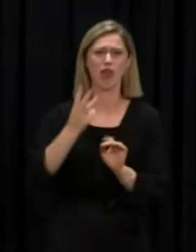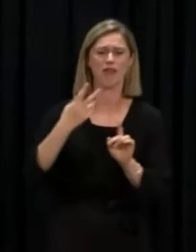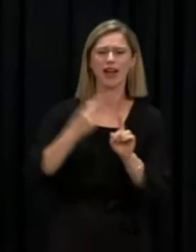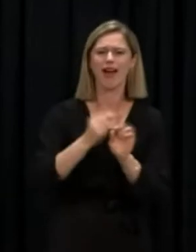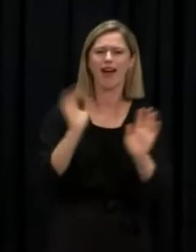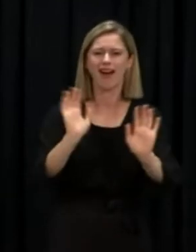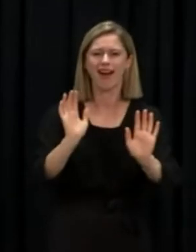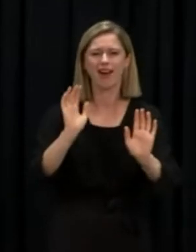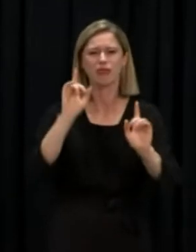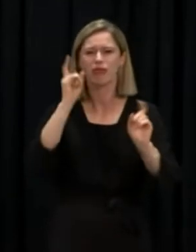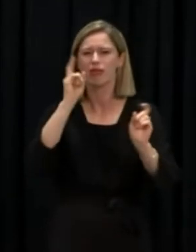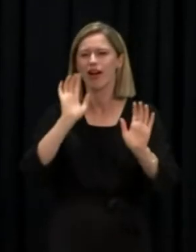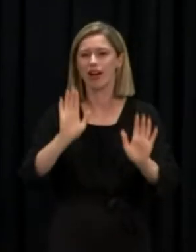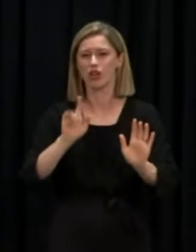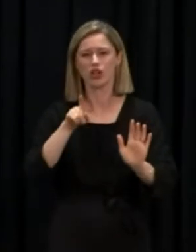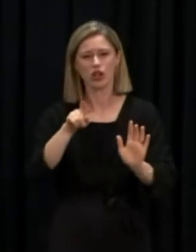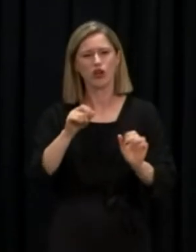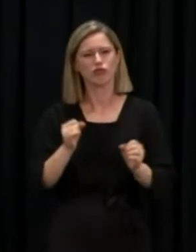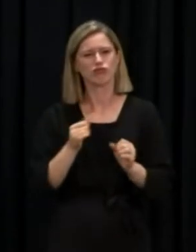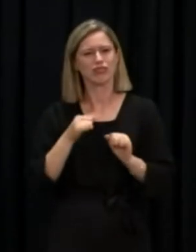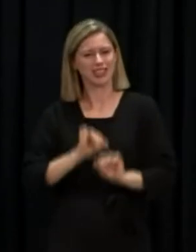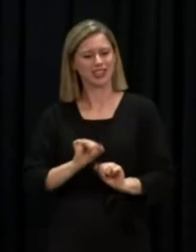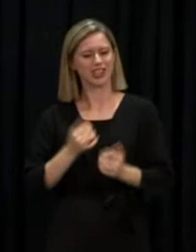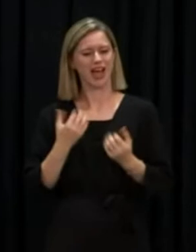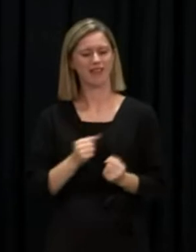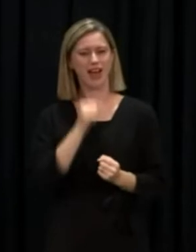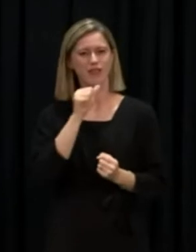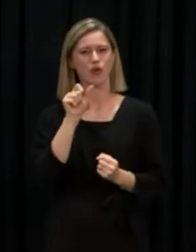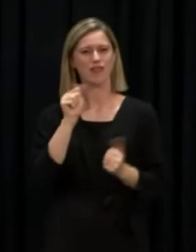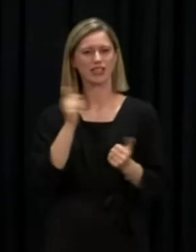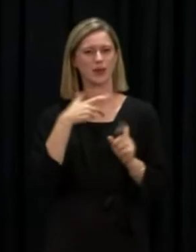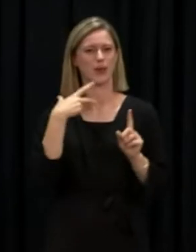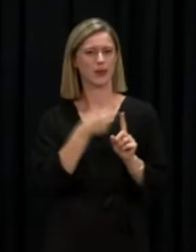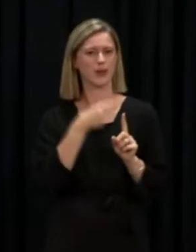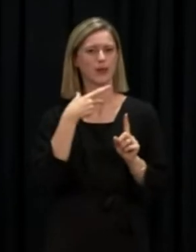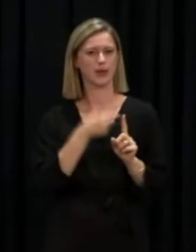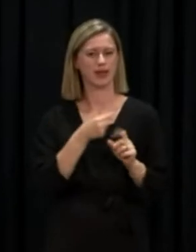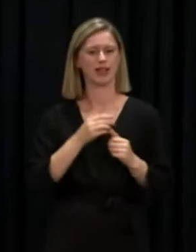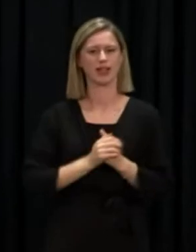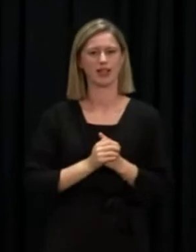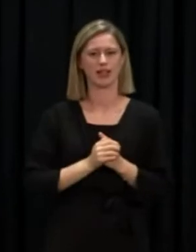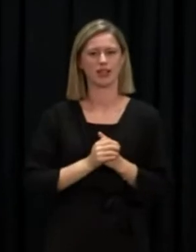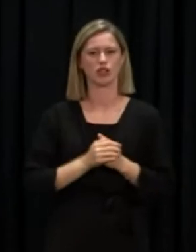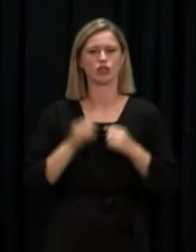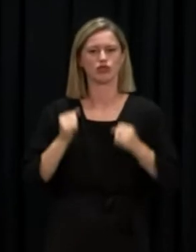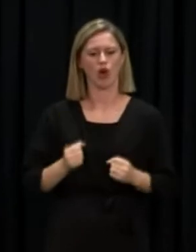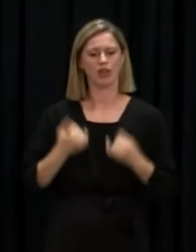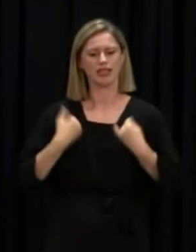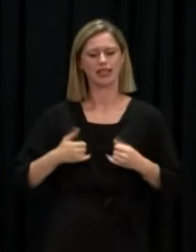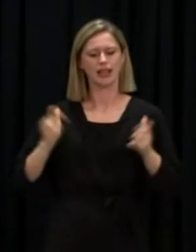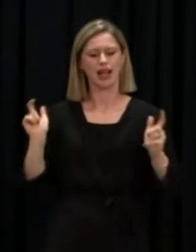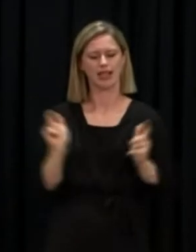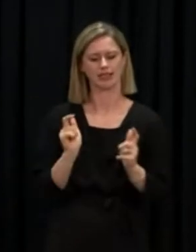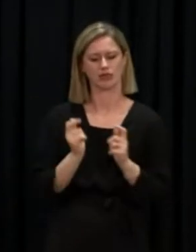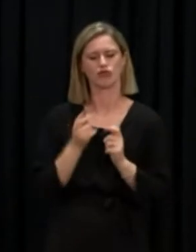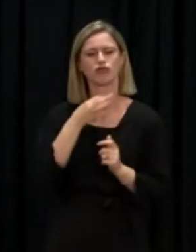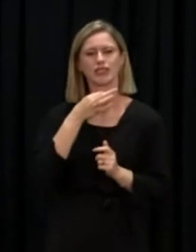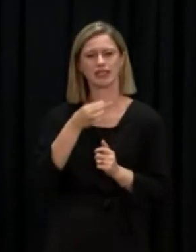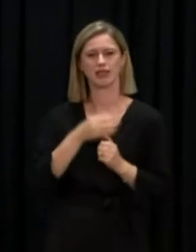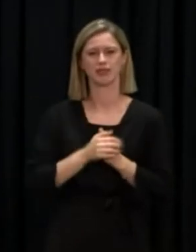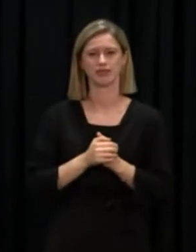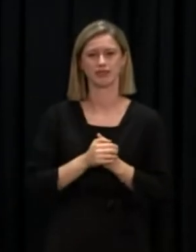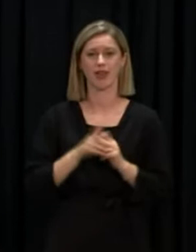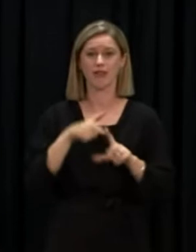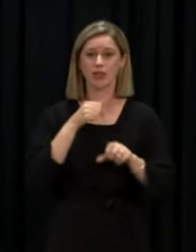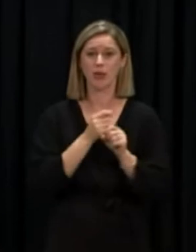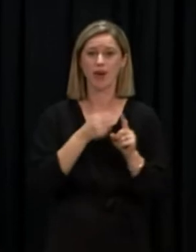If you've been vaccinated, you're still really well protected from infection and from being seriously ill if you get COVID. Pfizer protection,